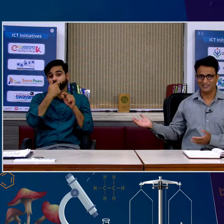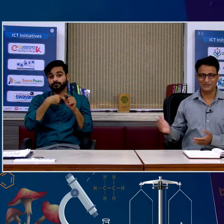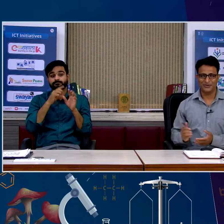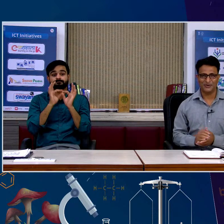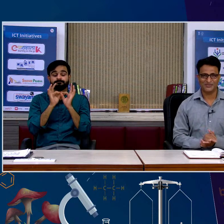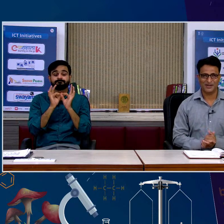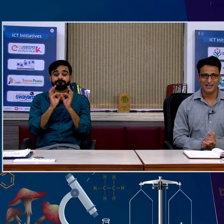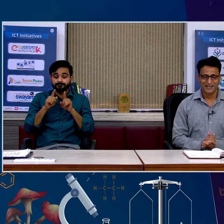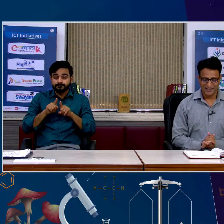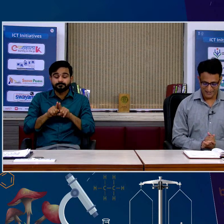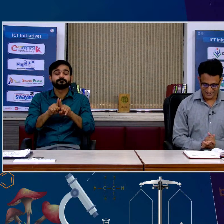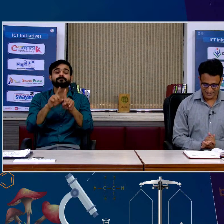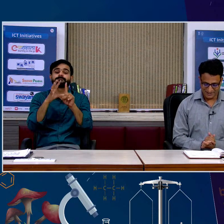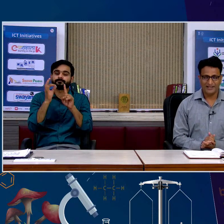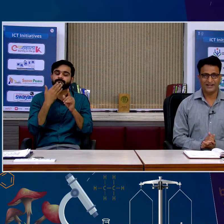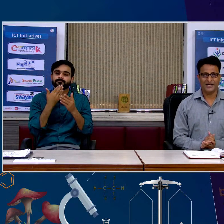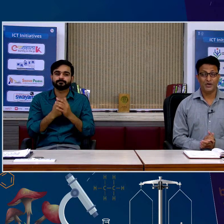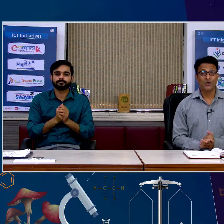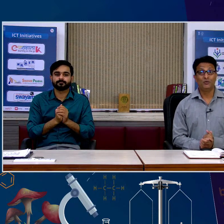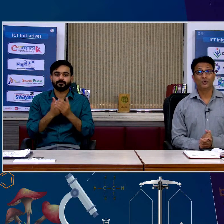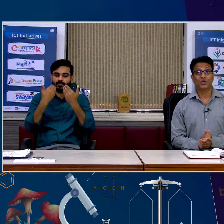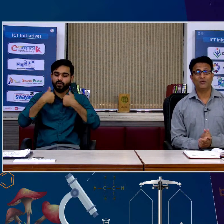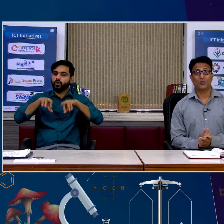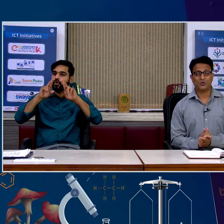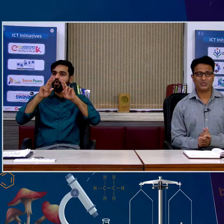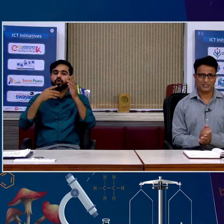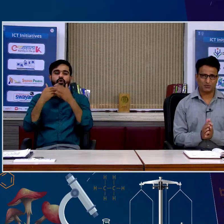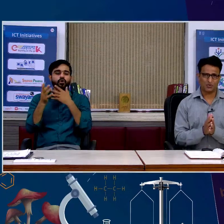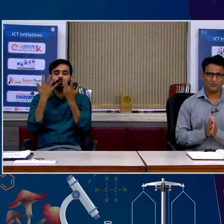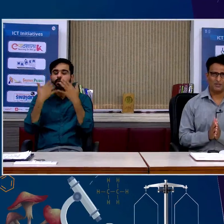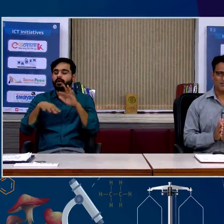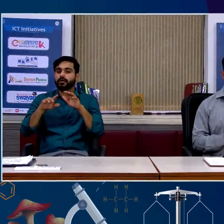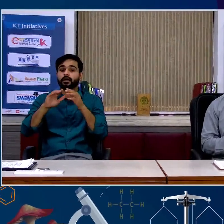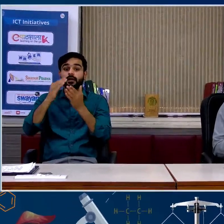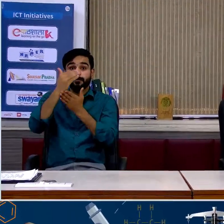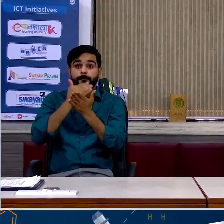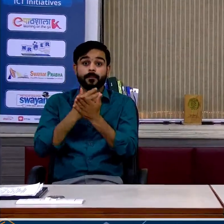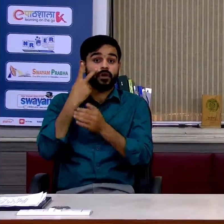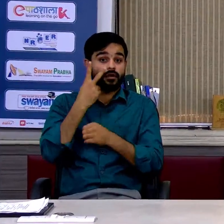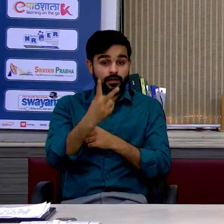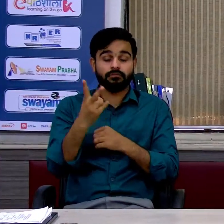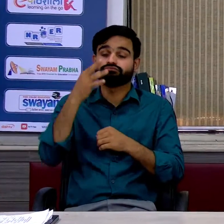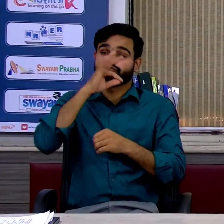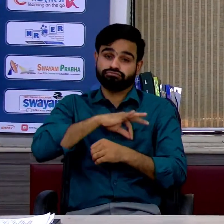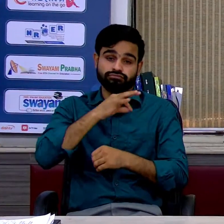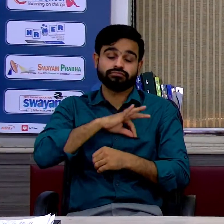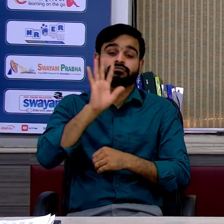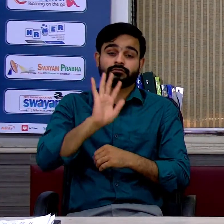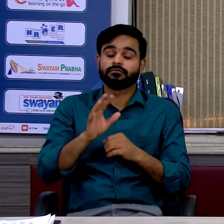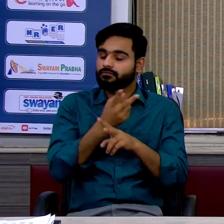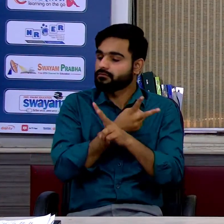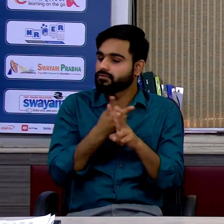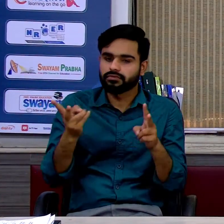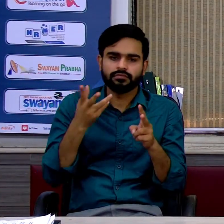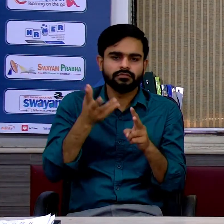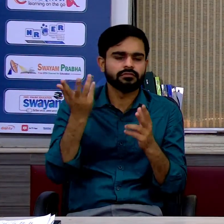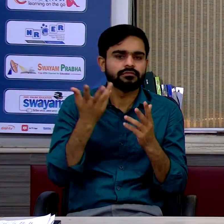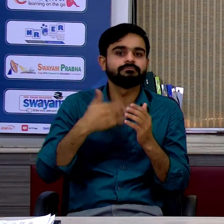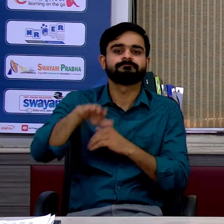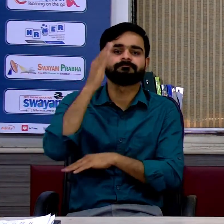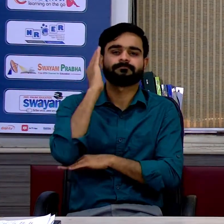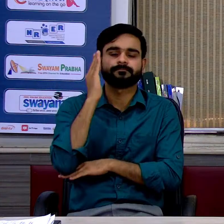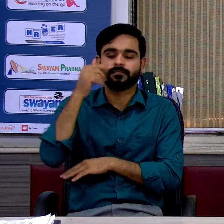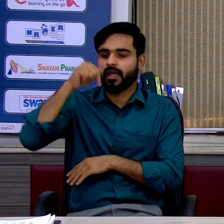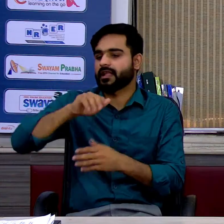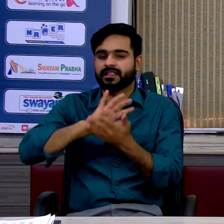with us in this studio as well. And I hope whosoever watched this program, they will definitely be benefited tremendously by the session. So that's